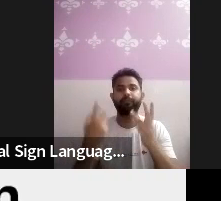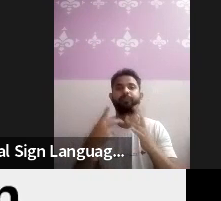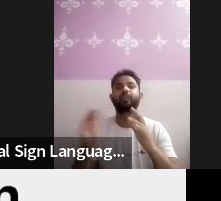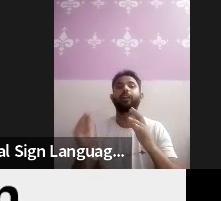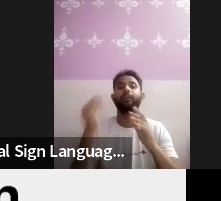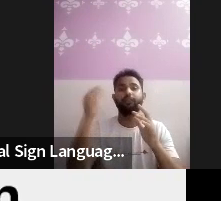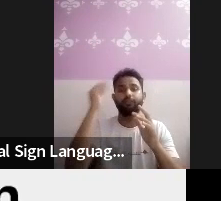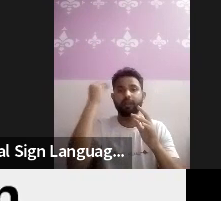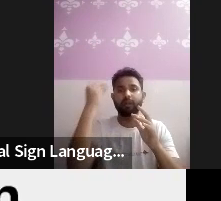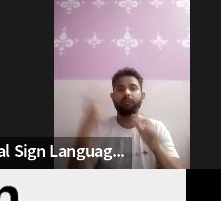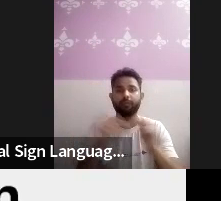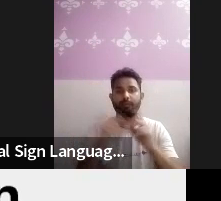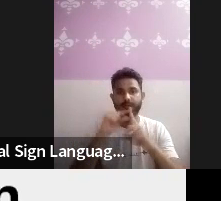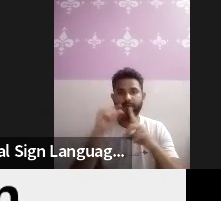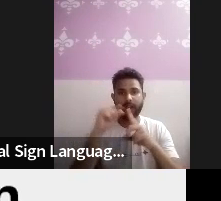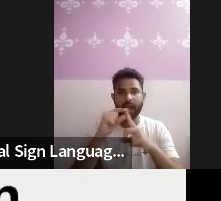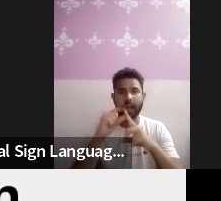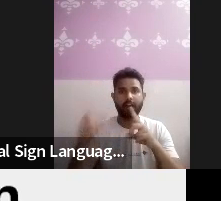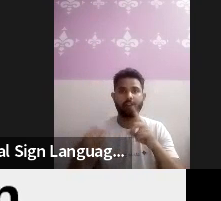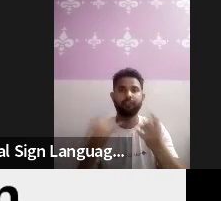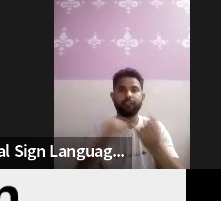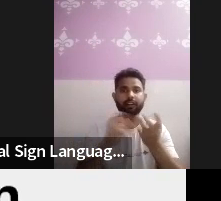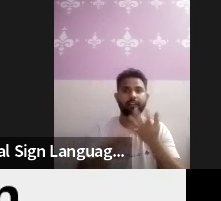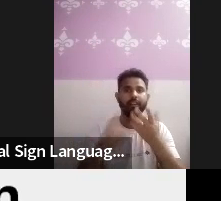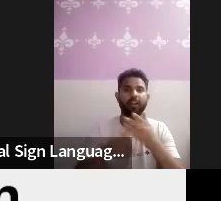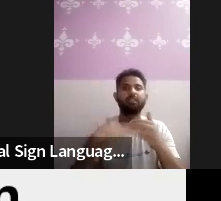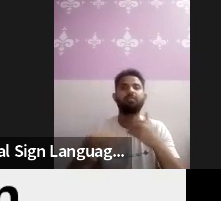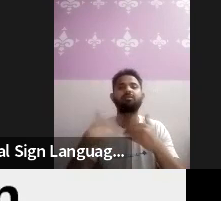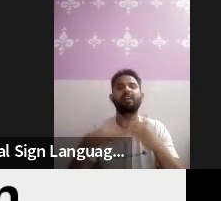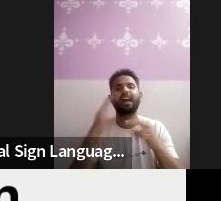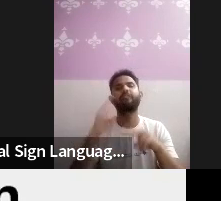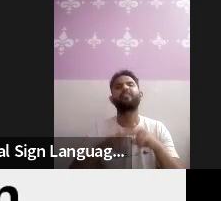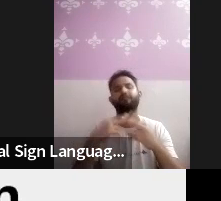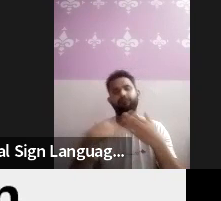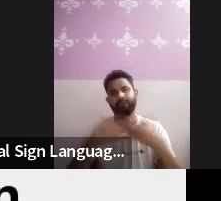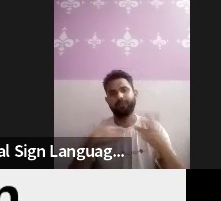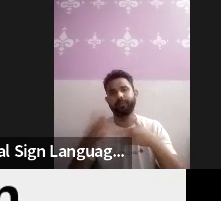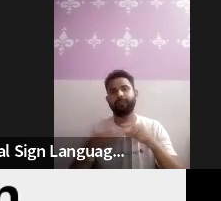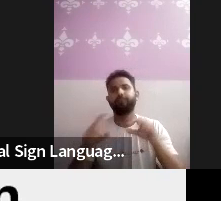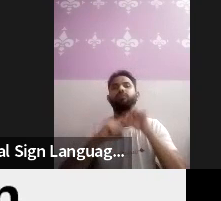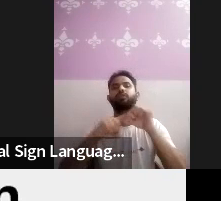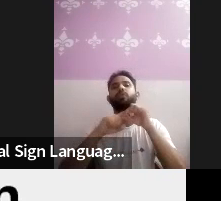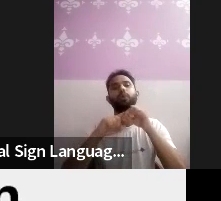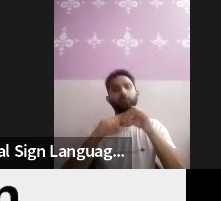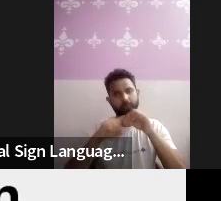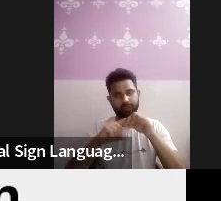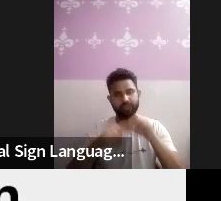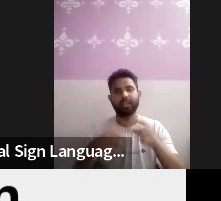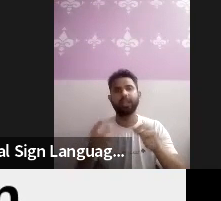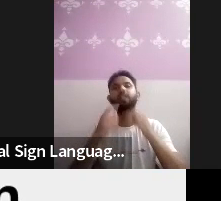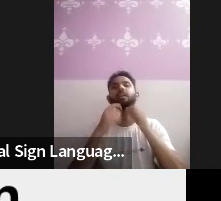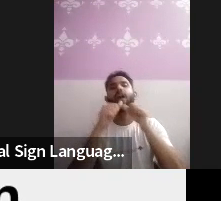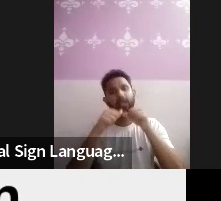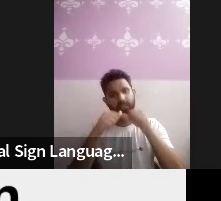you could ask a question. So does the entrance have a symbol for accessibility